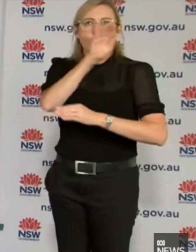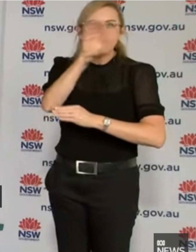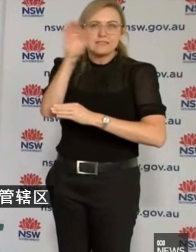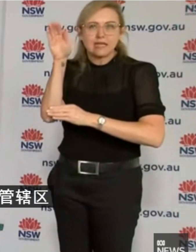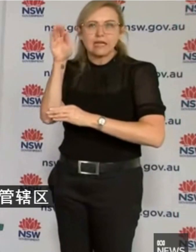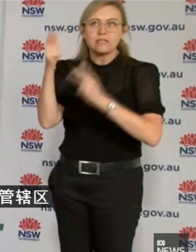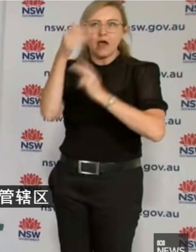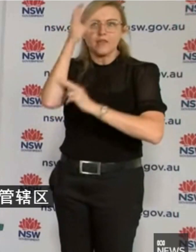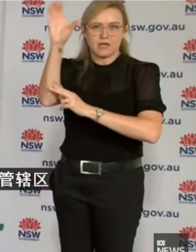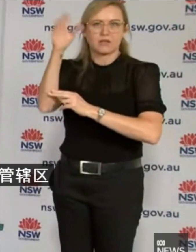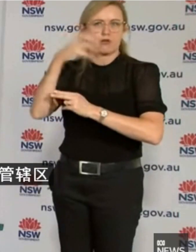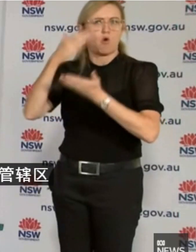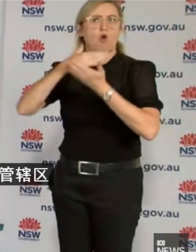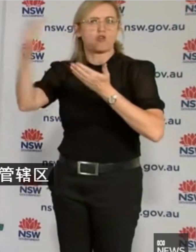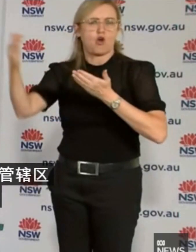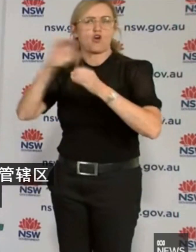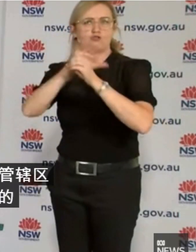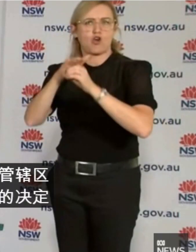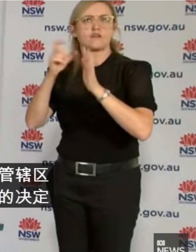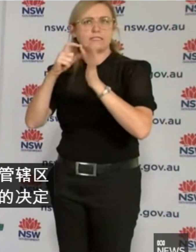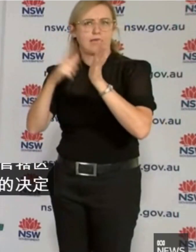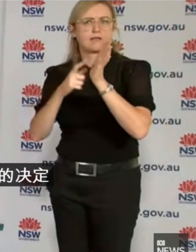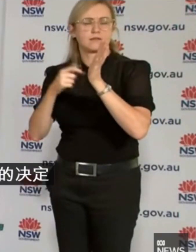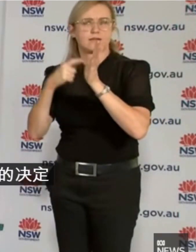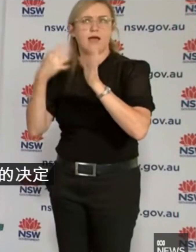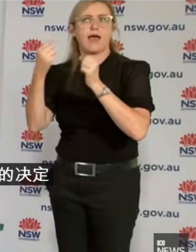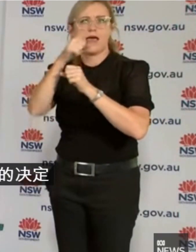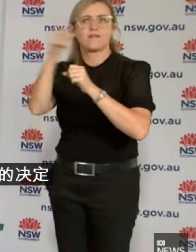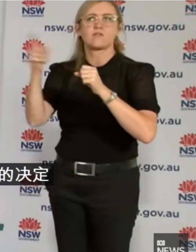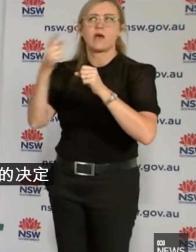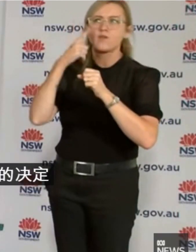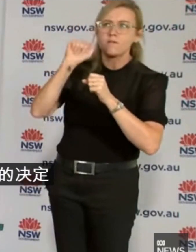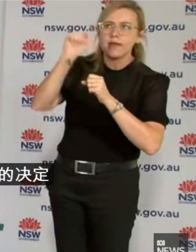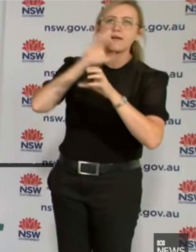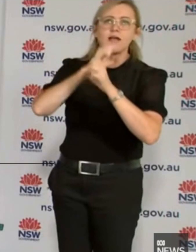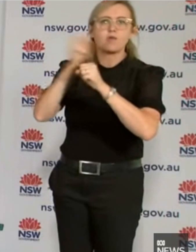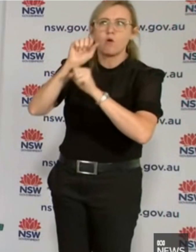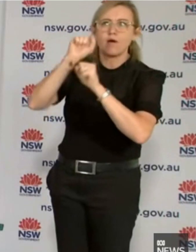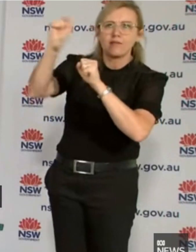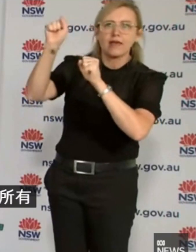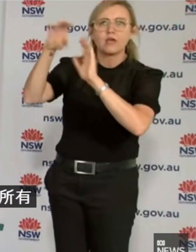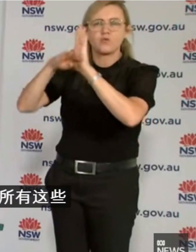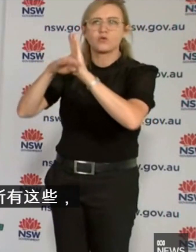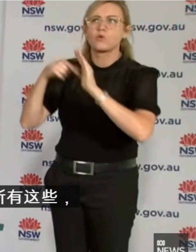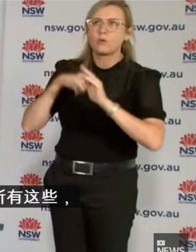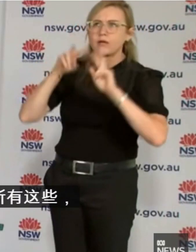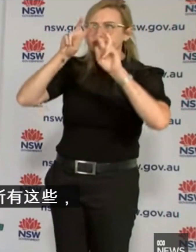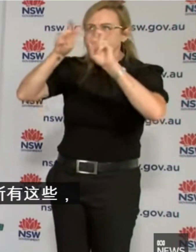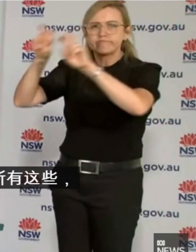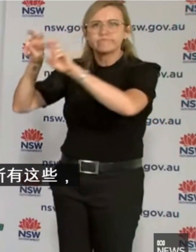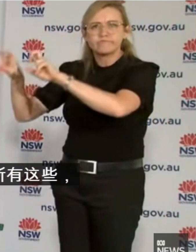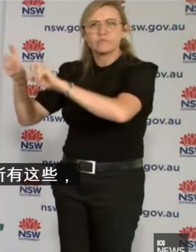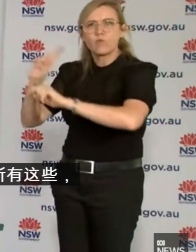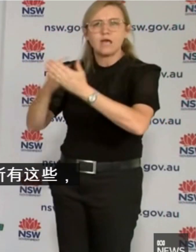that different jurisdictions have made different decisions about exactly those sorts of issues. So we're currently reviewing all of that.